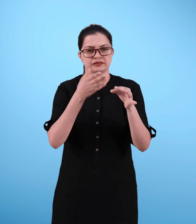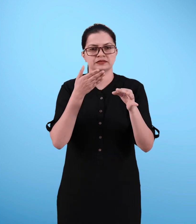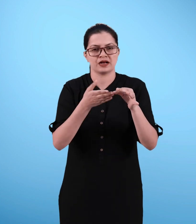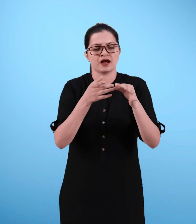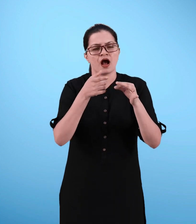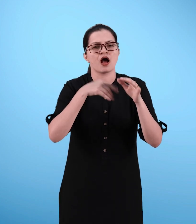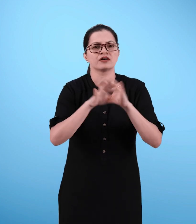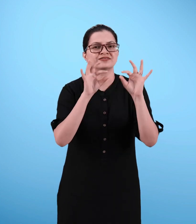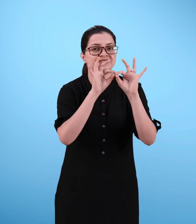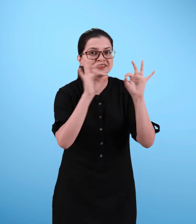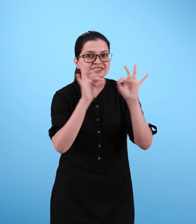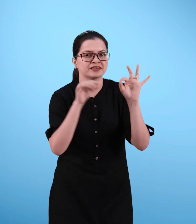yarns.